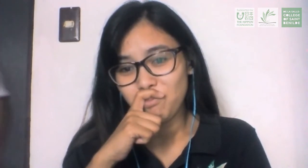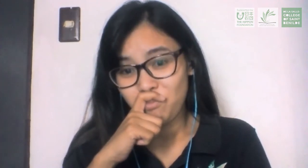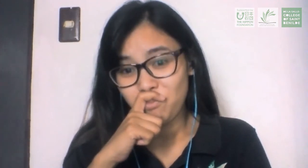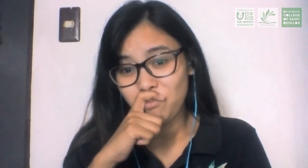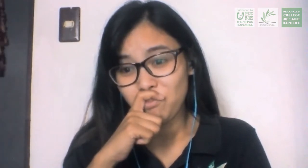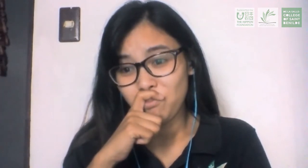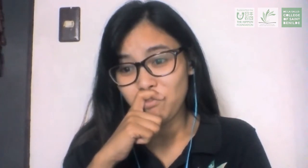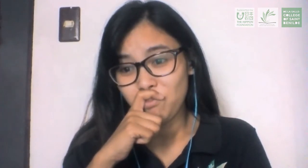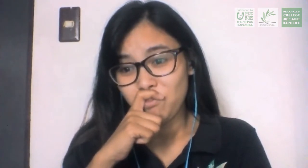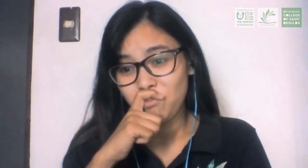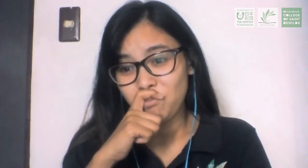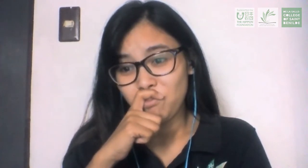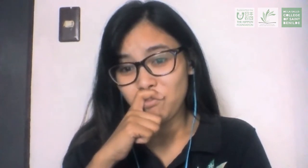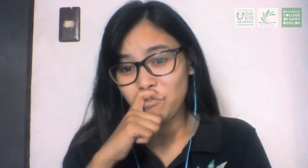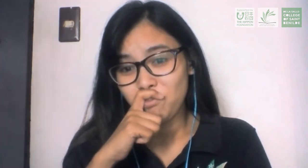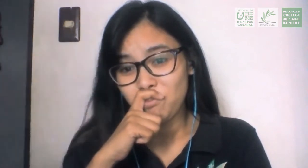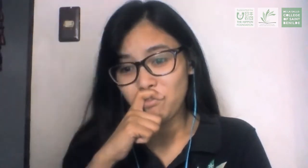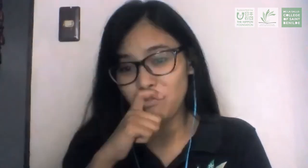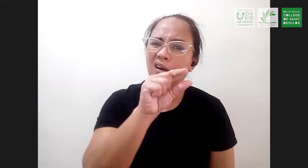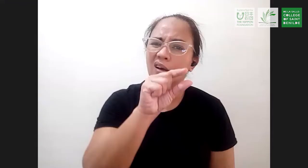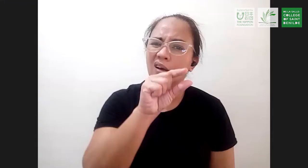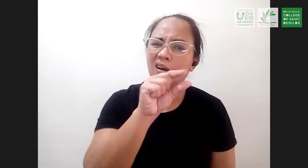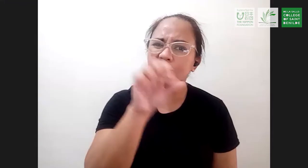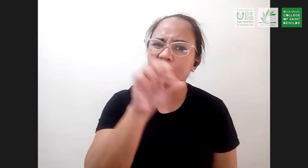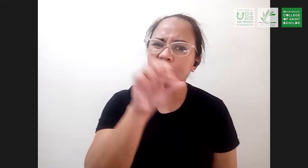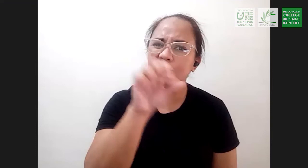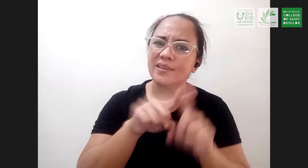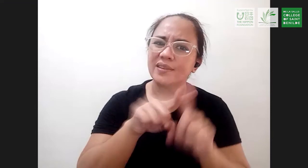it is a little bit different.